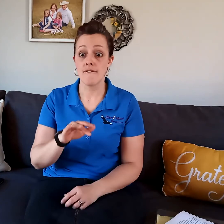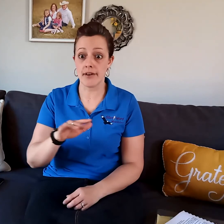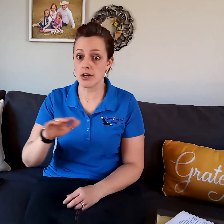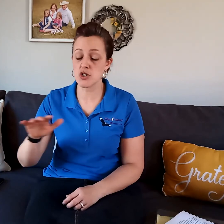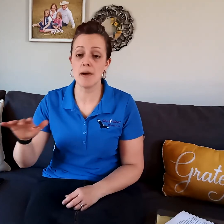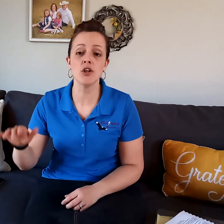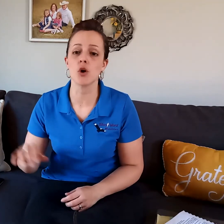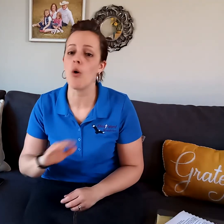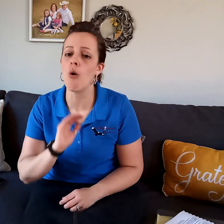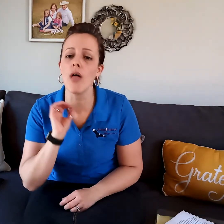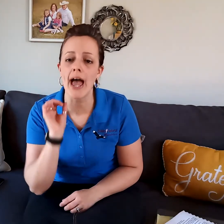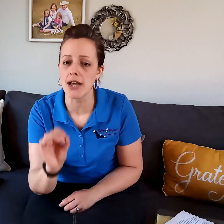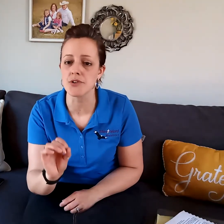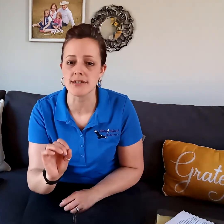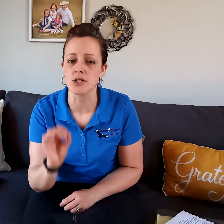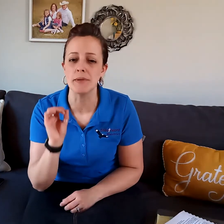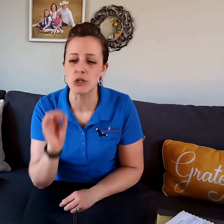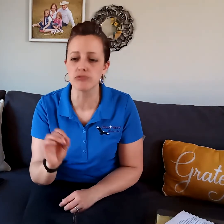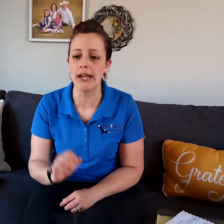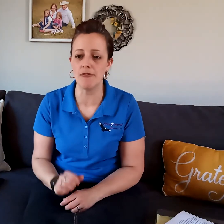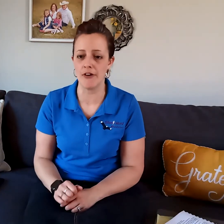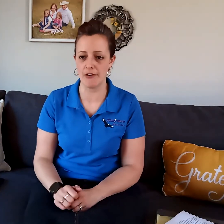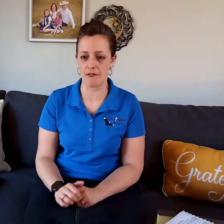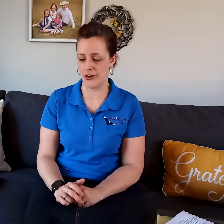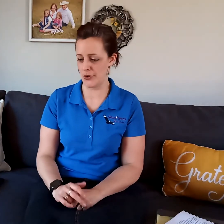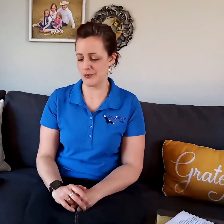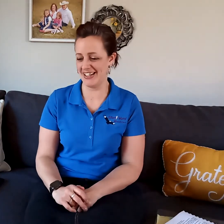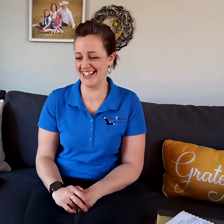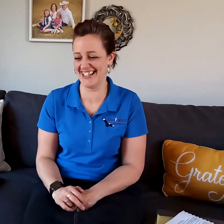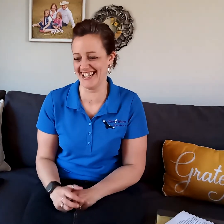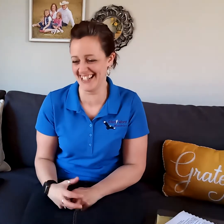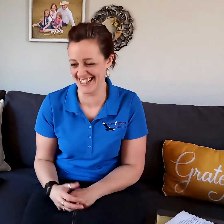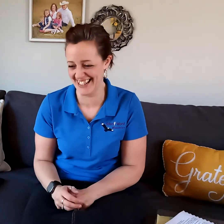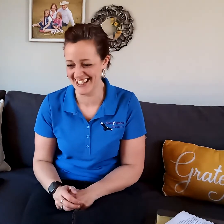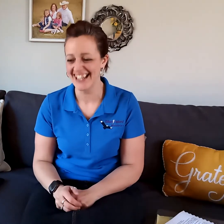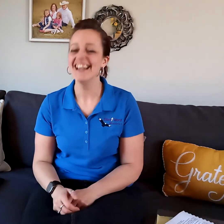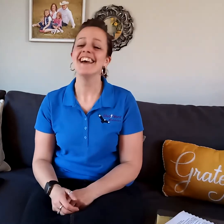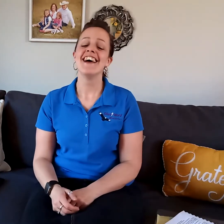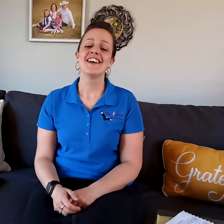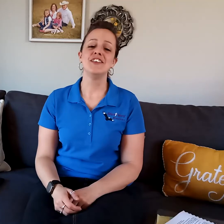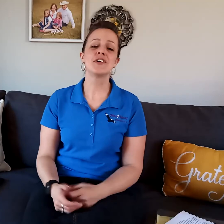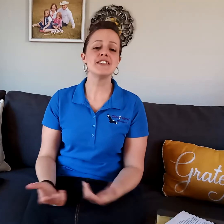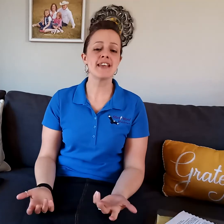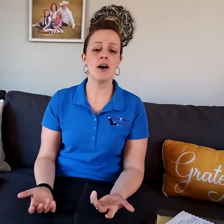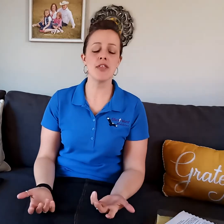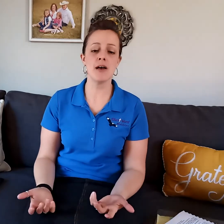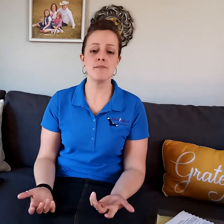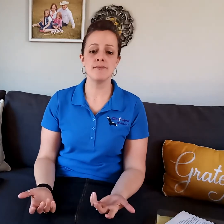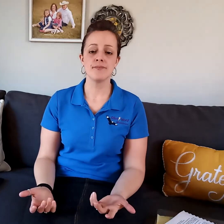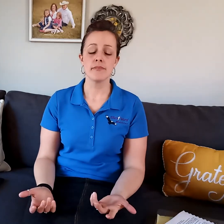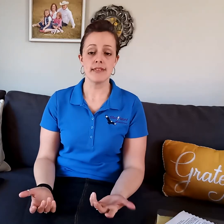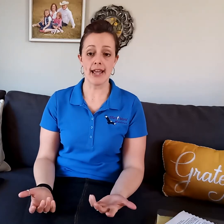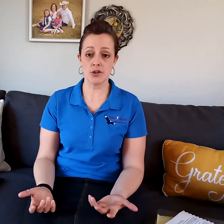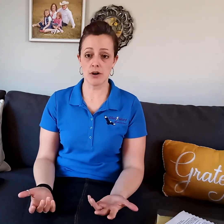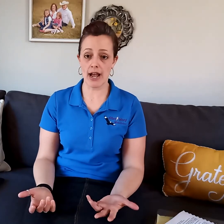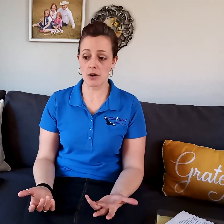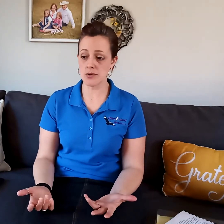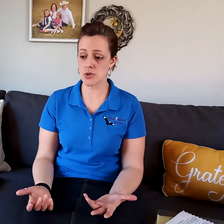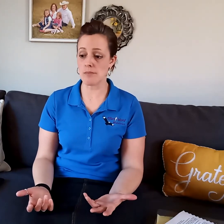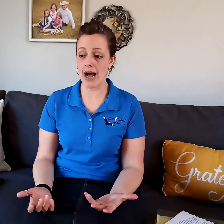finger spell your whole address. It'll be great fun for you. You can tell them that your house or my